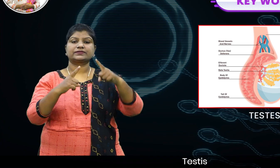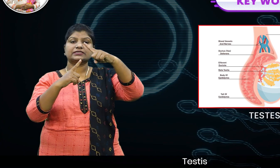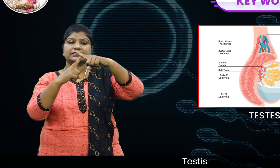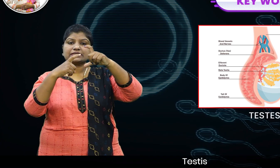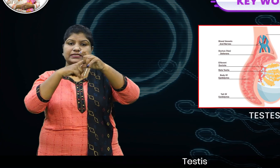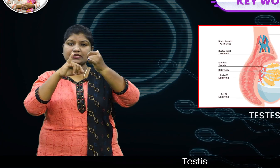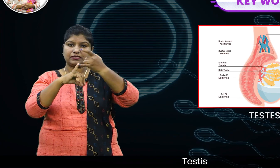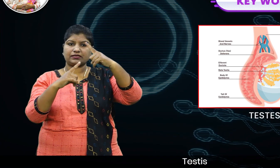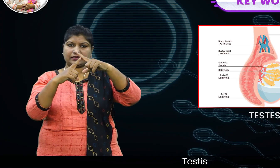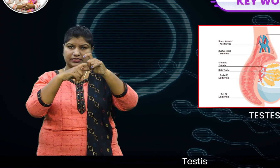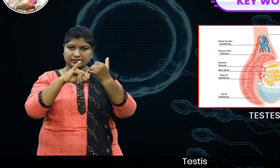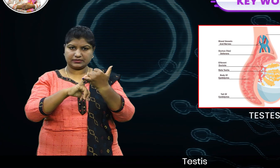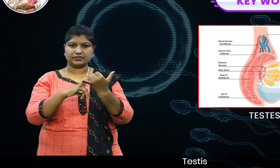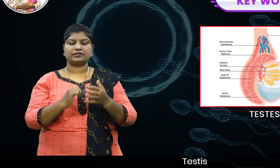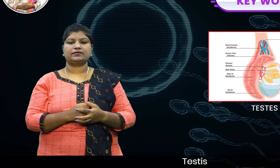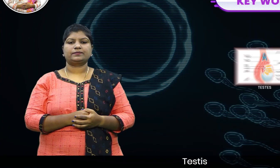testes,